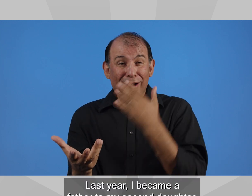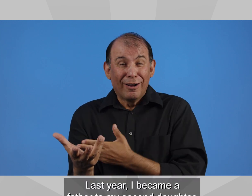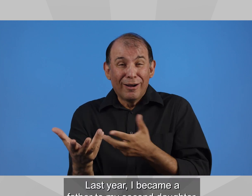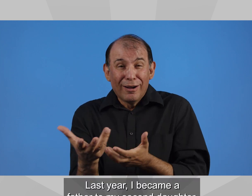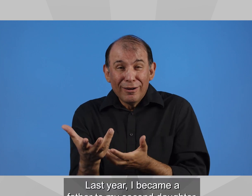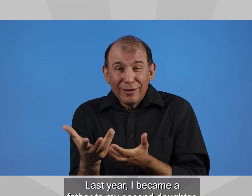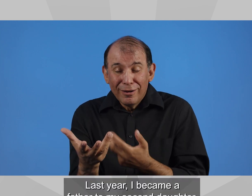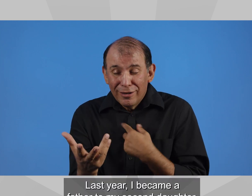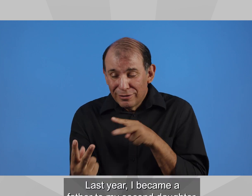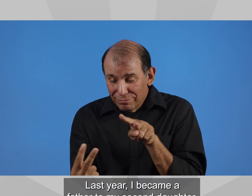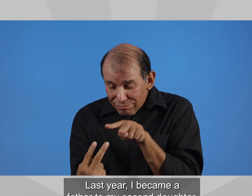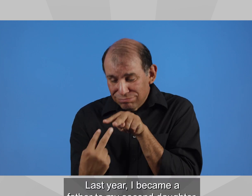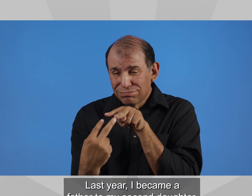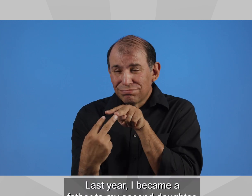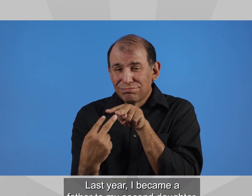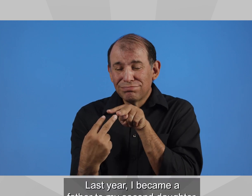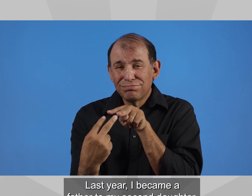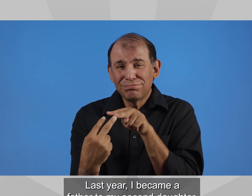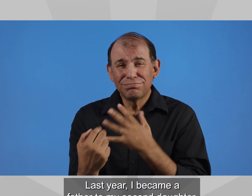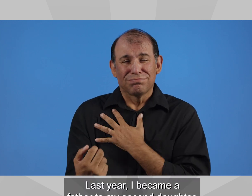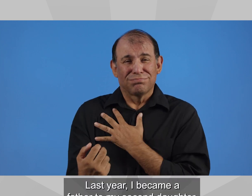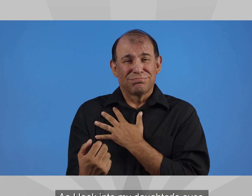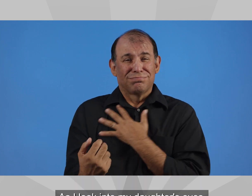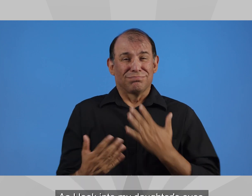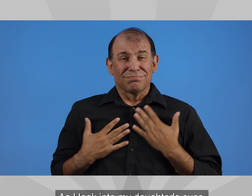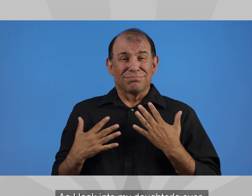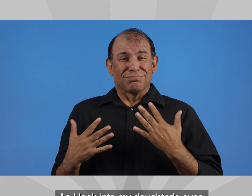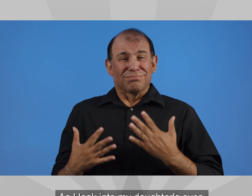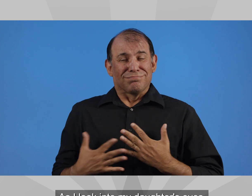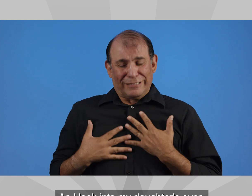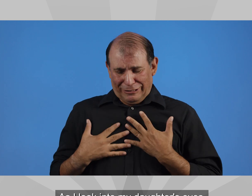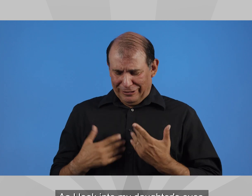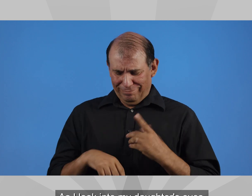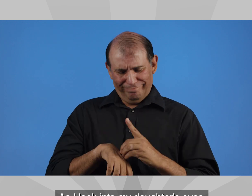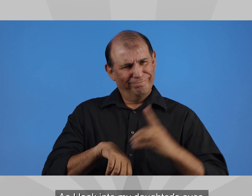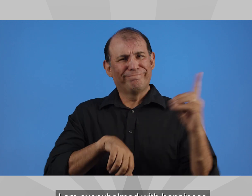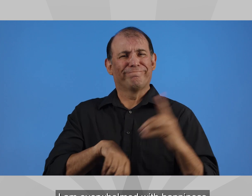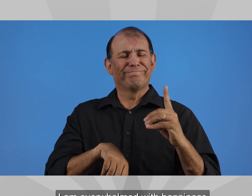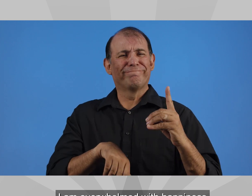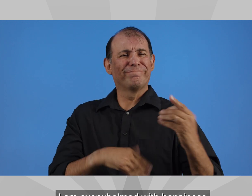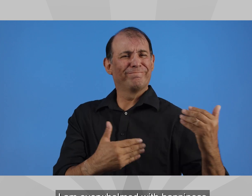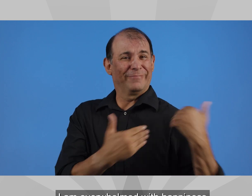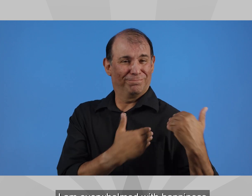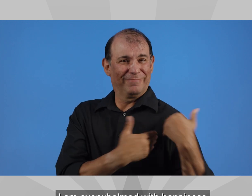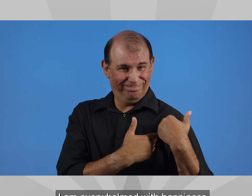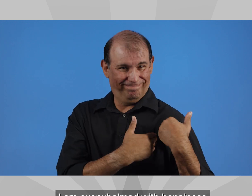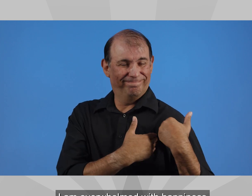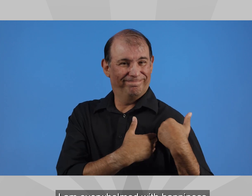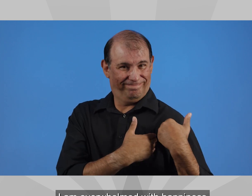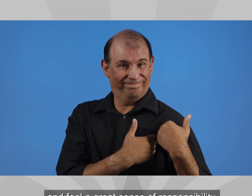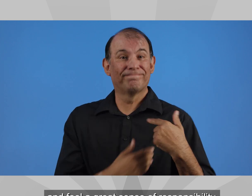Last year, I became a father to my second daughter. As I look into my daughter's eyes, I am overwhelmed